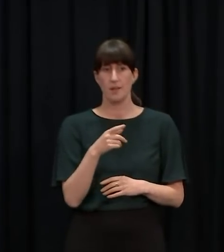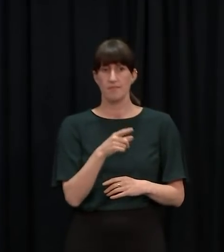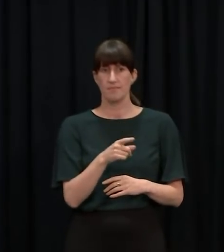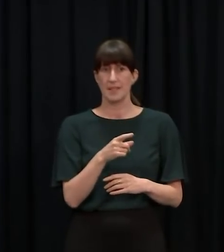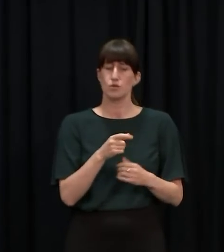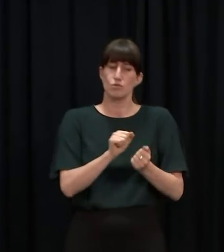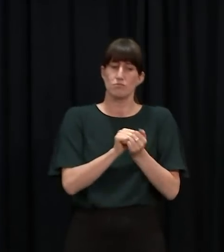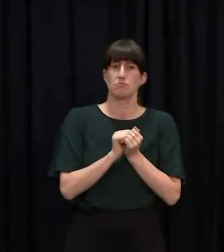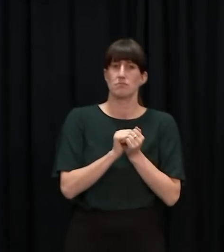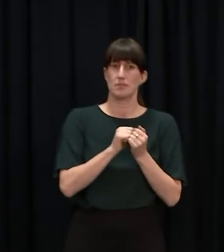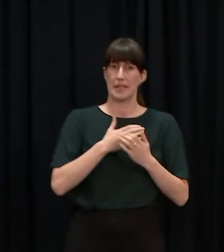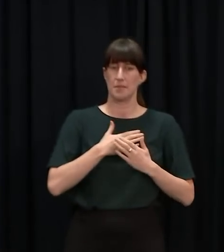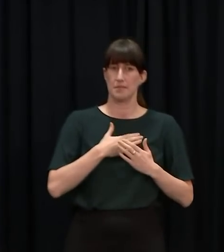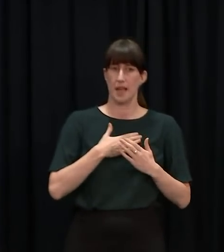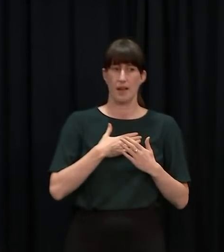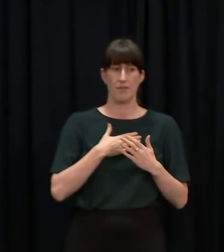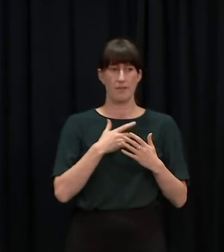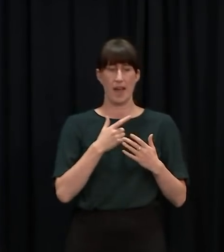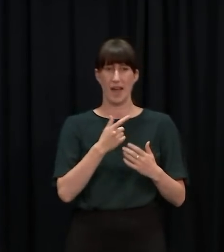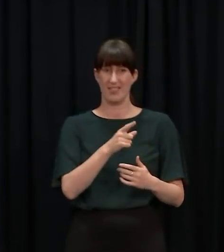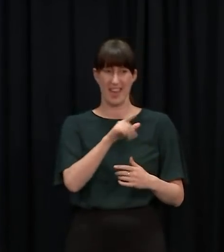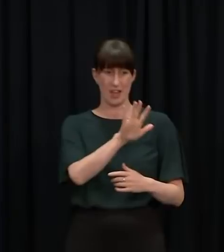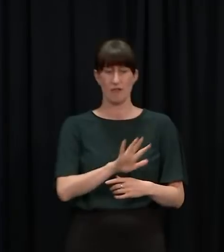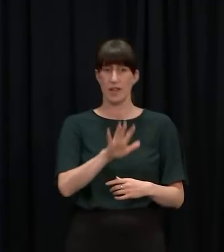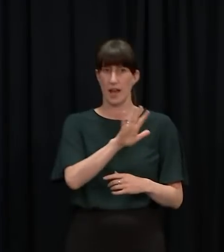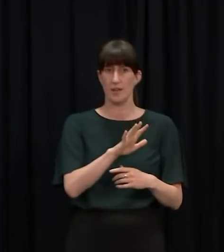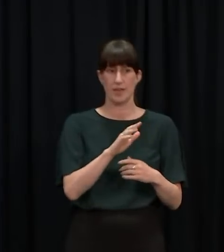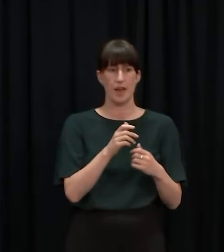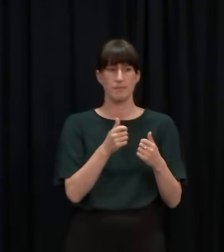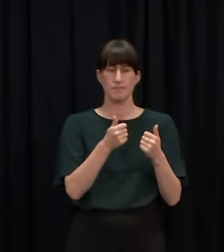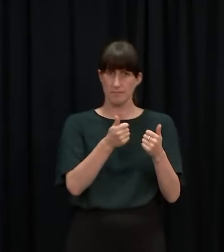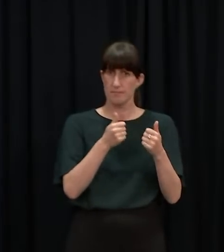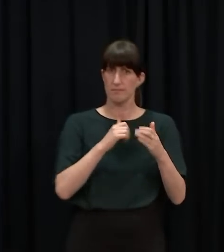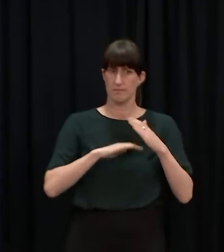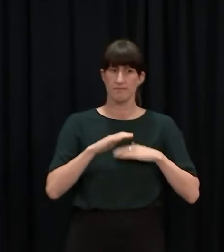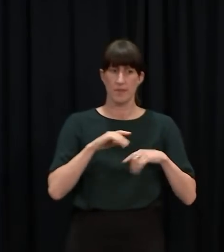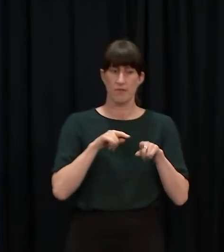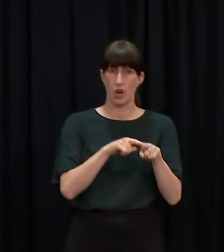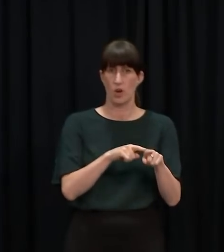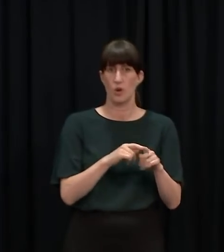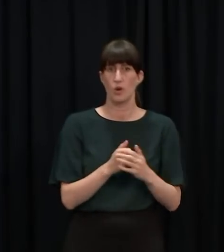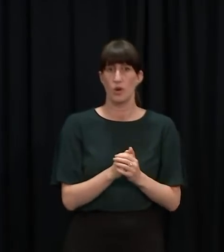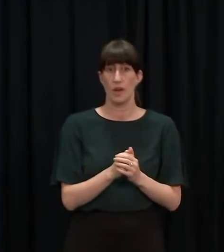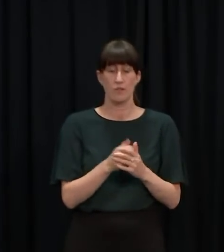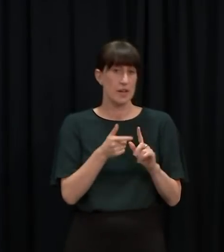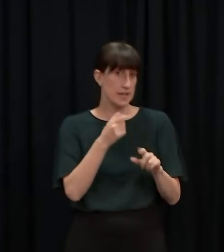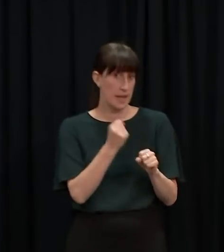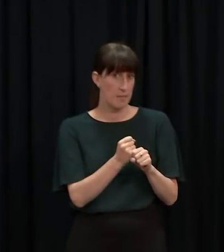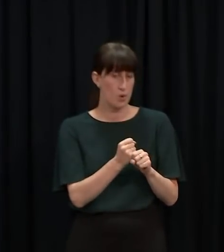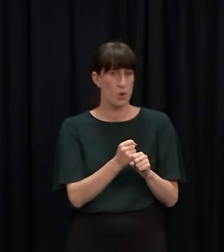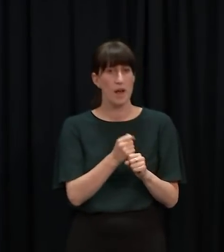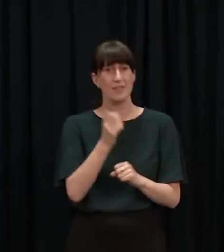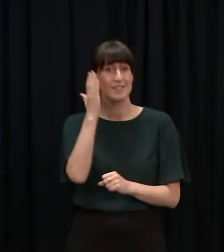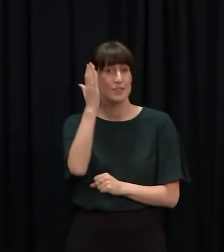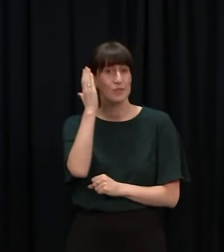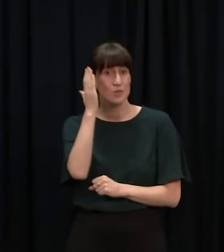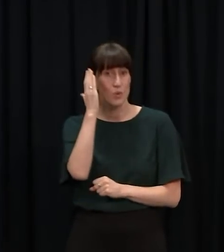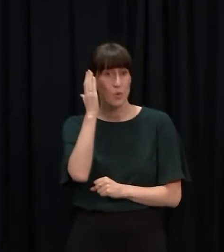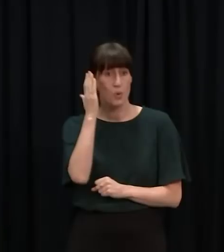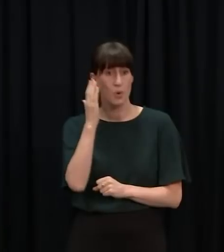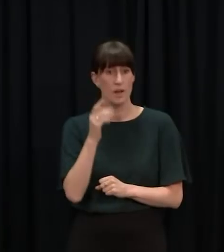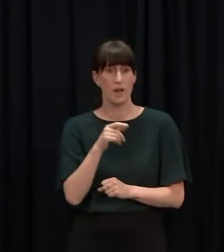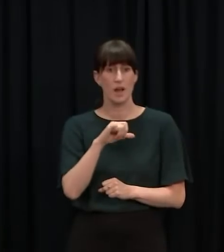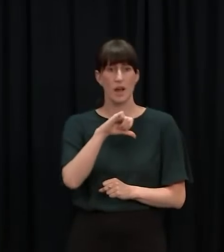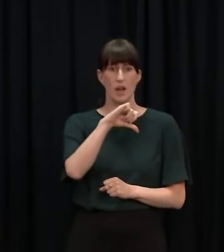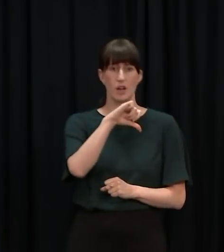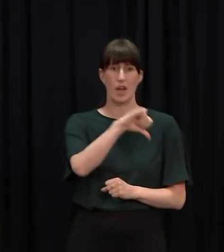movement, and a well-contained community there in that region. And for example, at the school, 93 of the 99 contacts at the